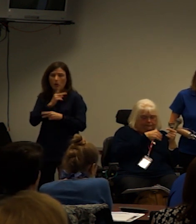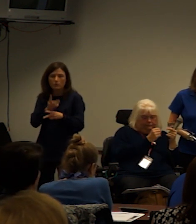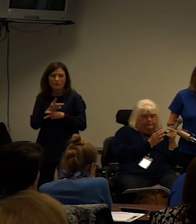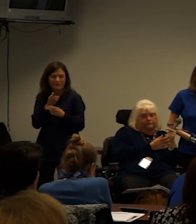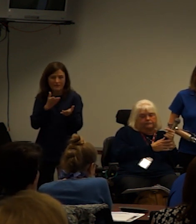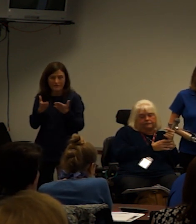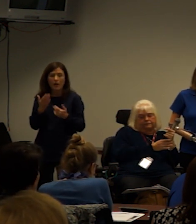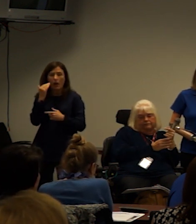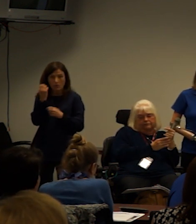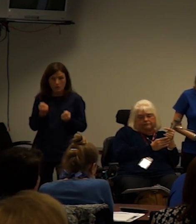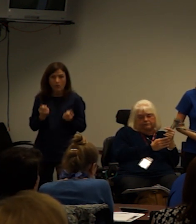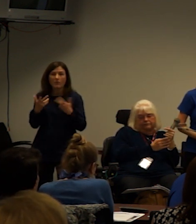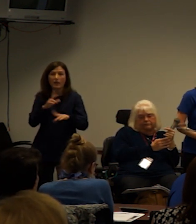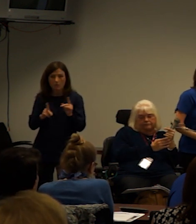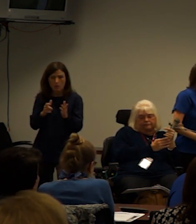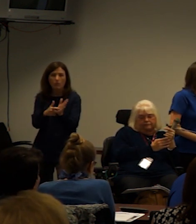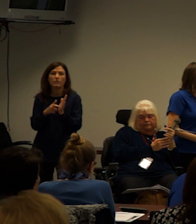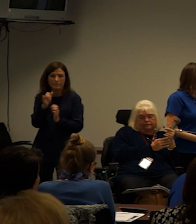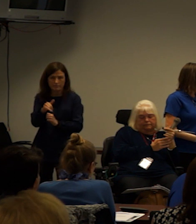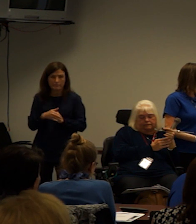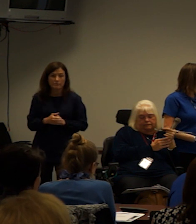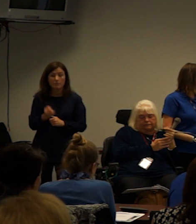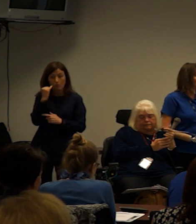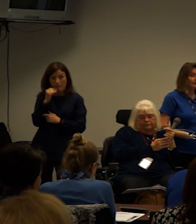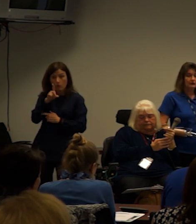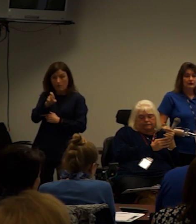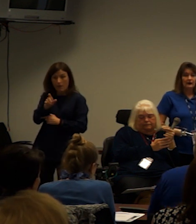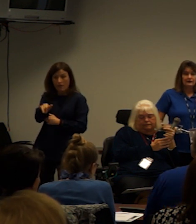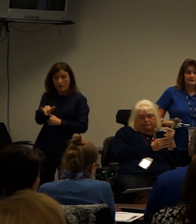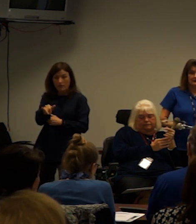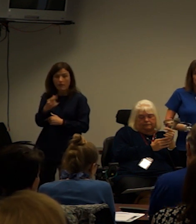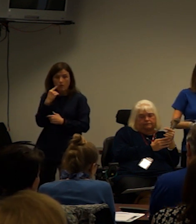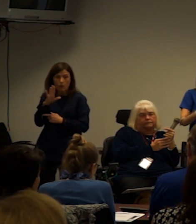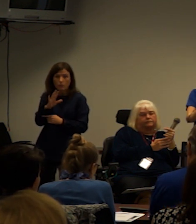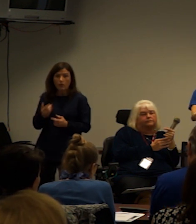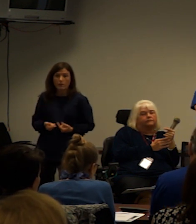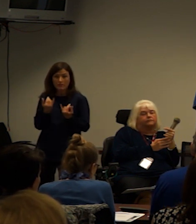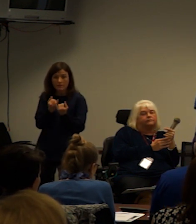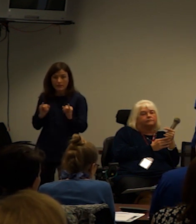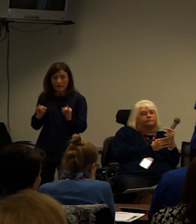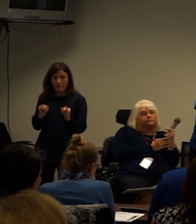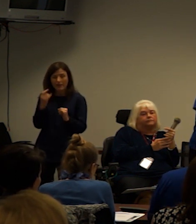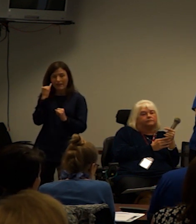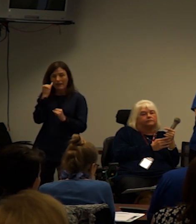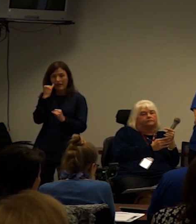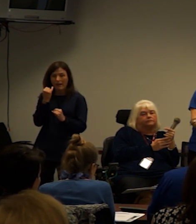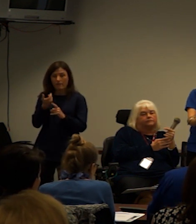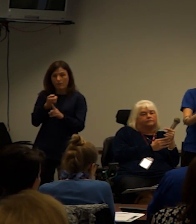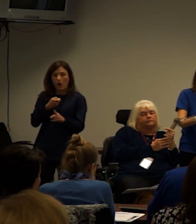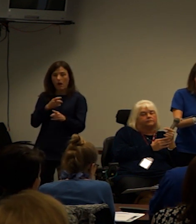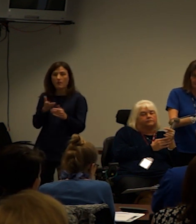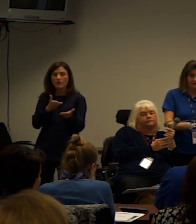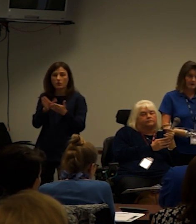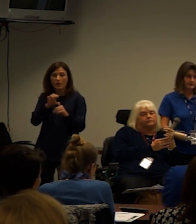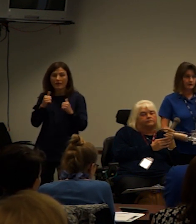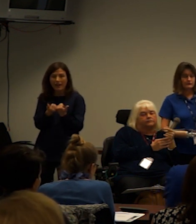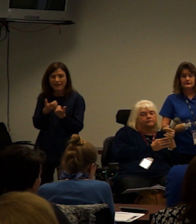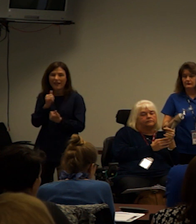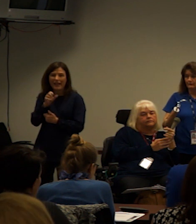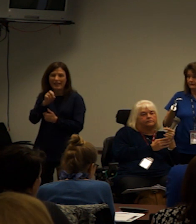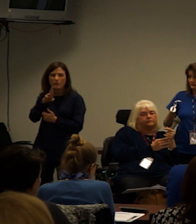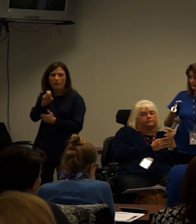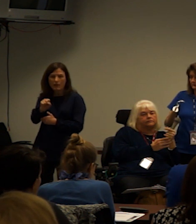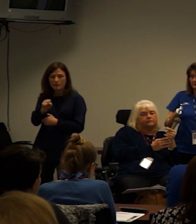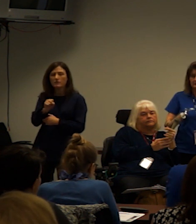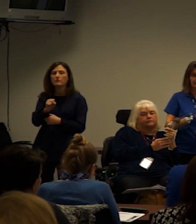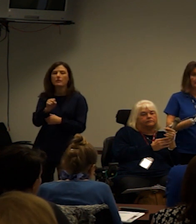services, but I know a lot of people who do. And if you do, especially if it's coming through a service agency like the Department of Rehab